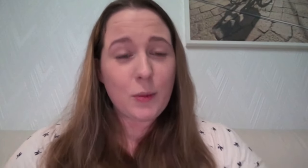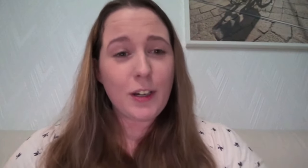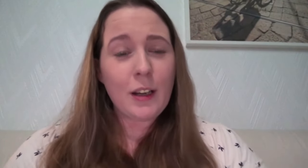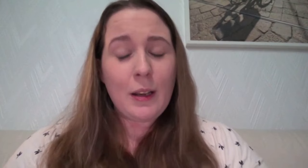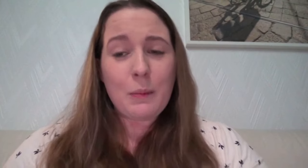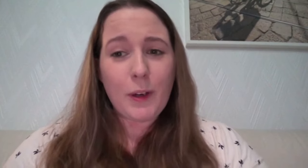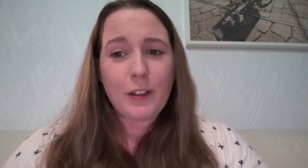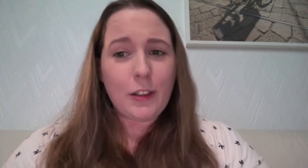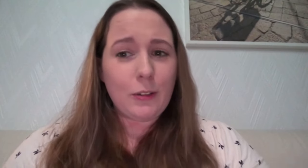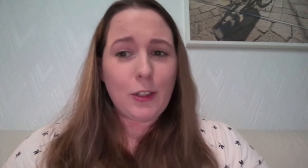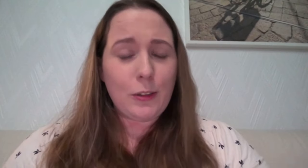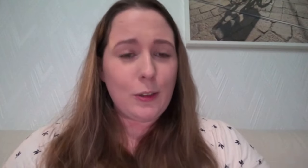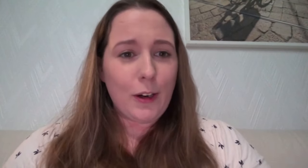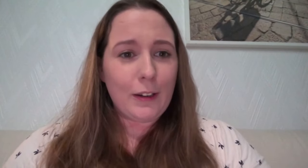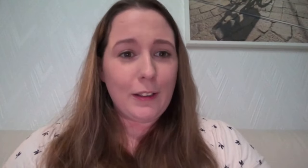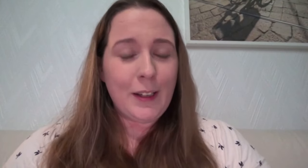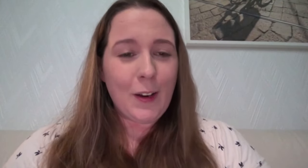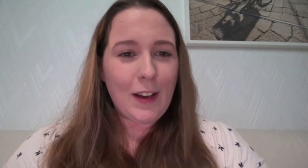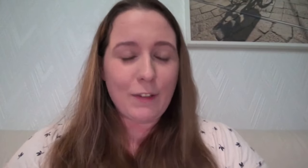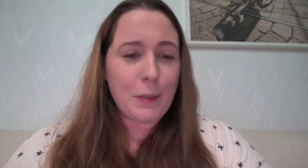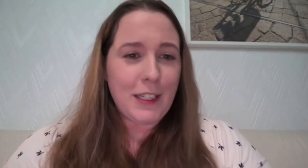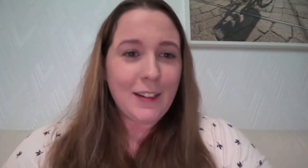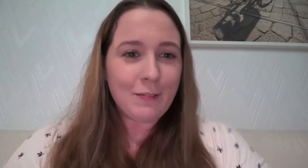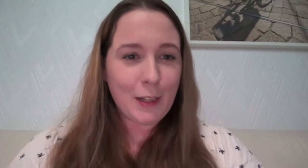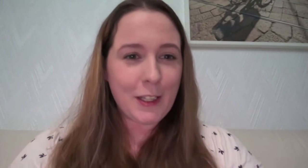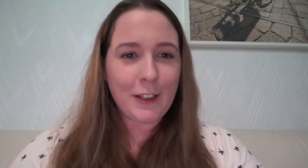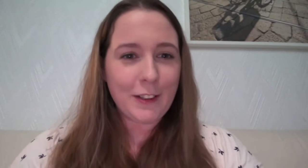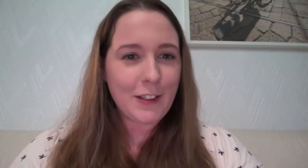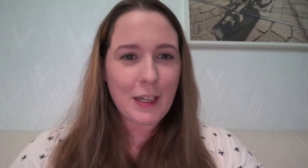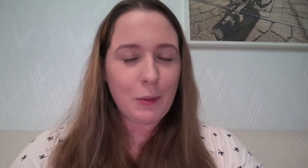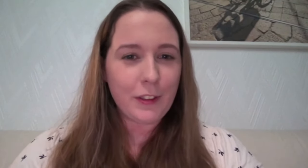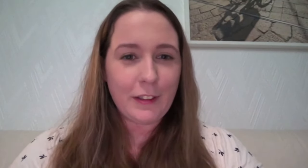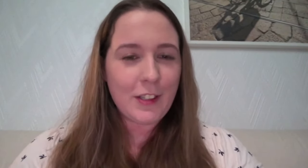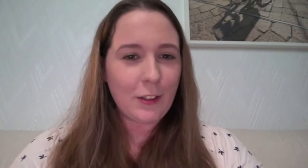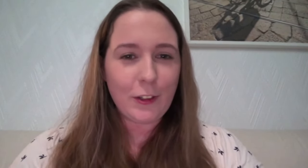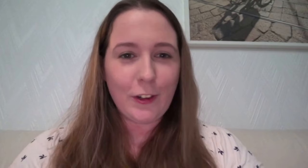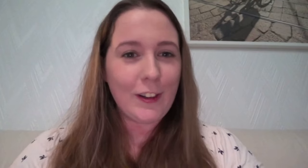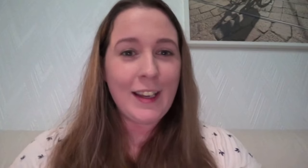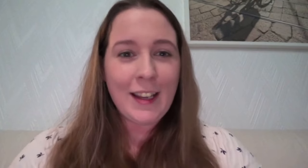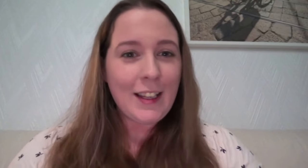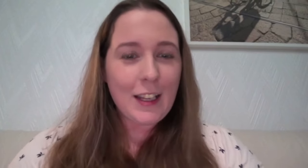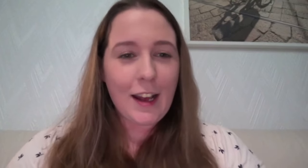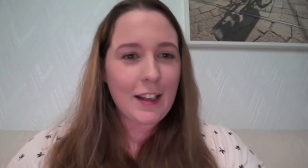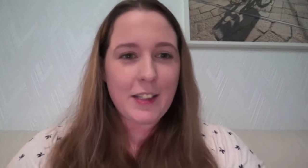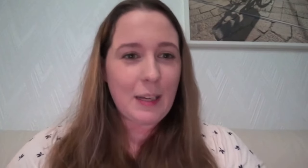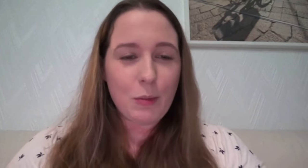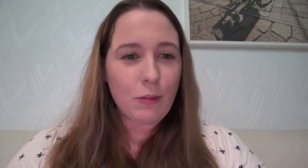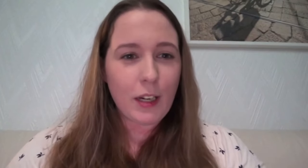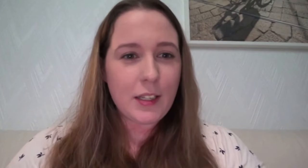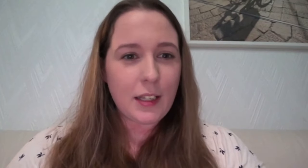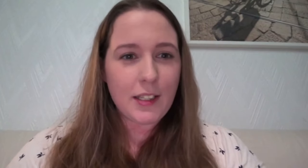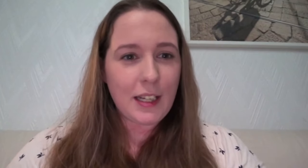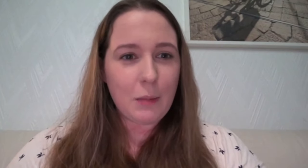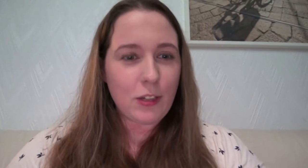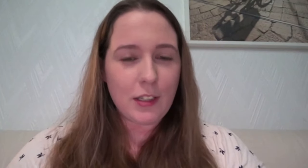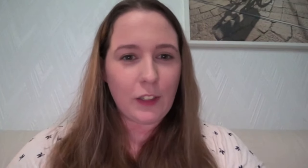enter work. But, you know, you are everybody, whether they're disabled and or not, has the same human rights